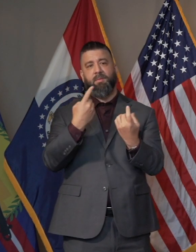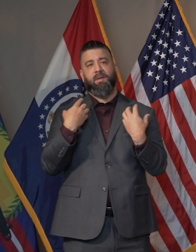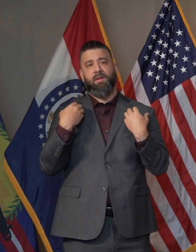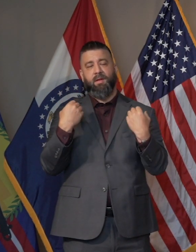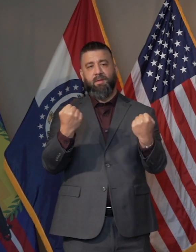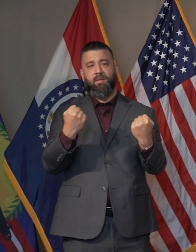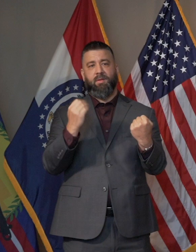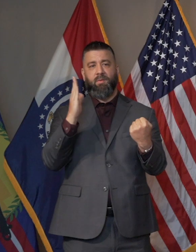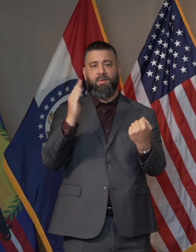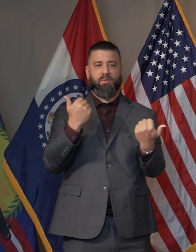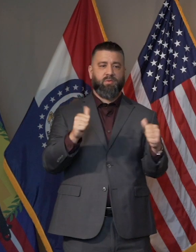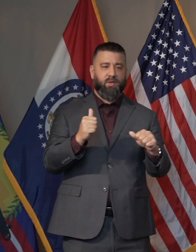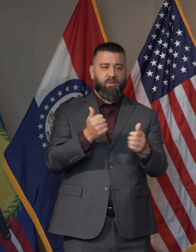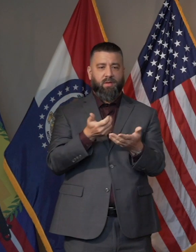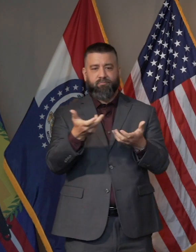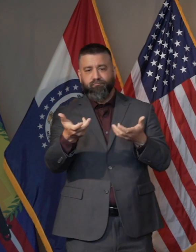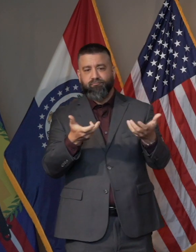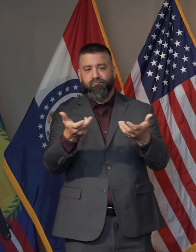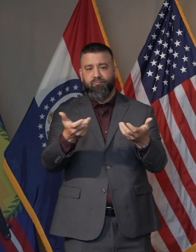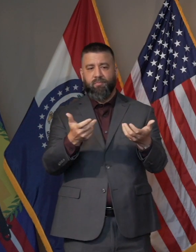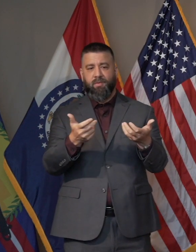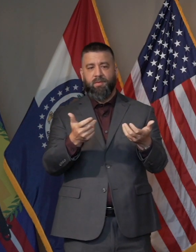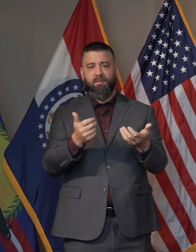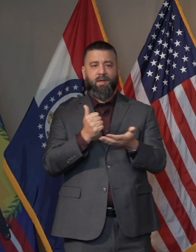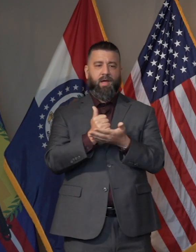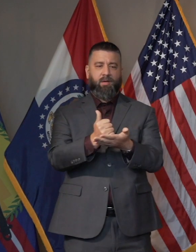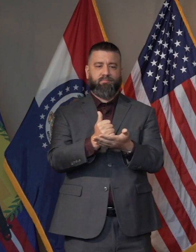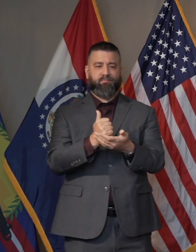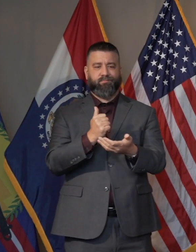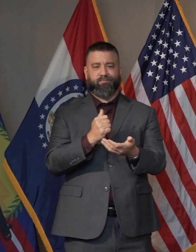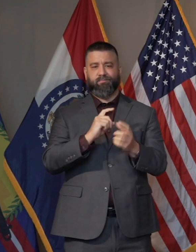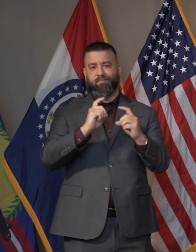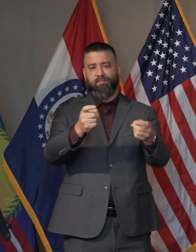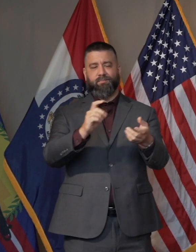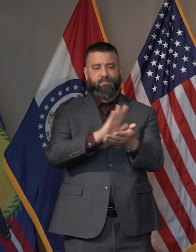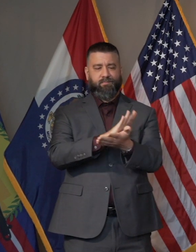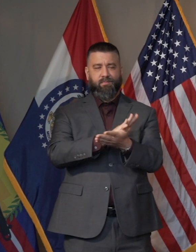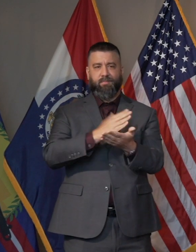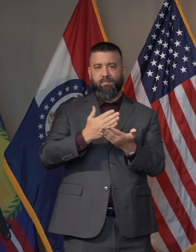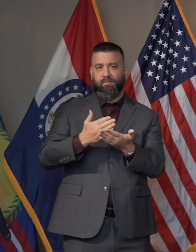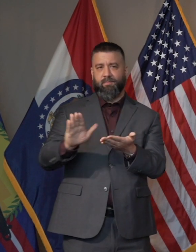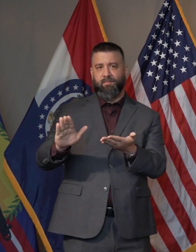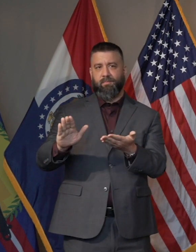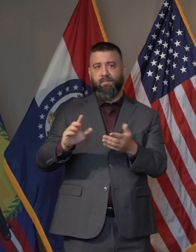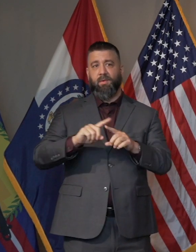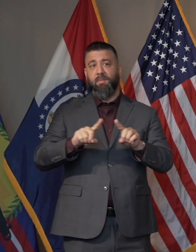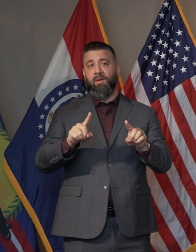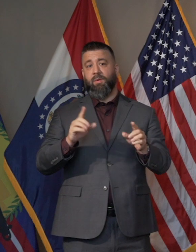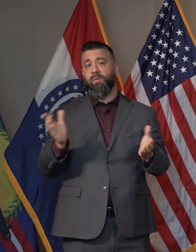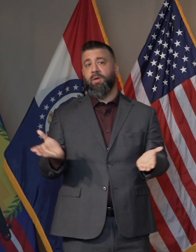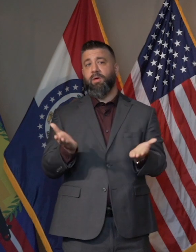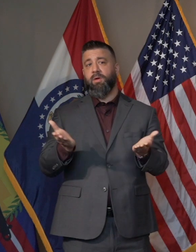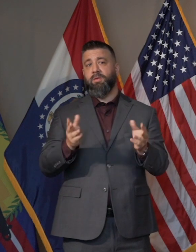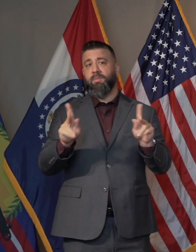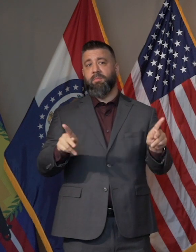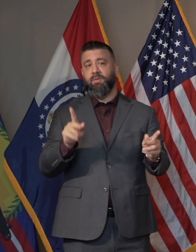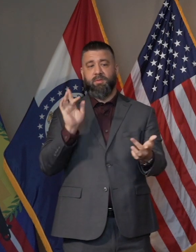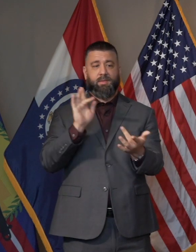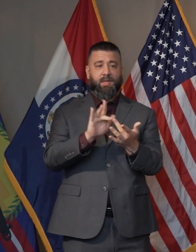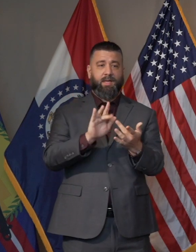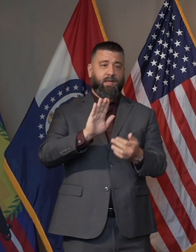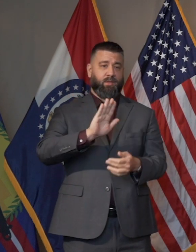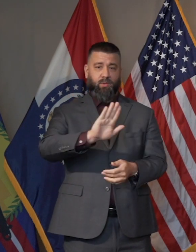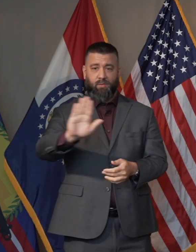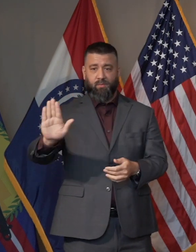make arrangements to help you with a release from isolation or a release from quarantine letter. But we encourage people to reach out to their own primary